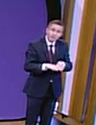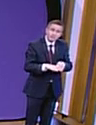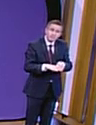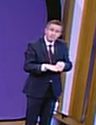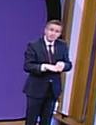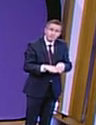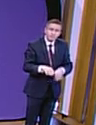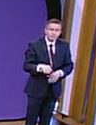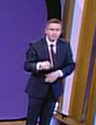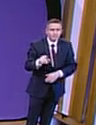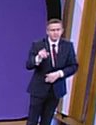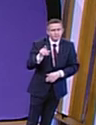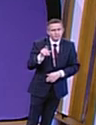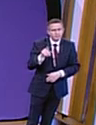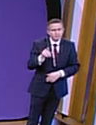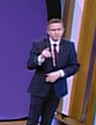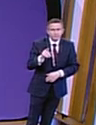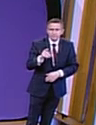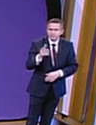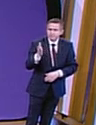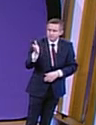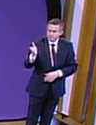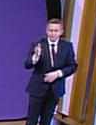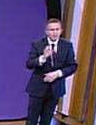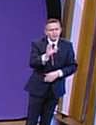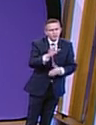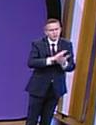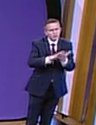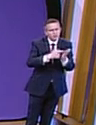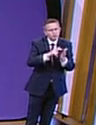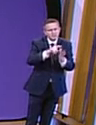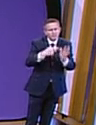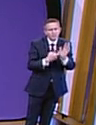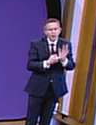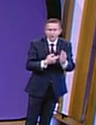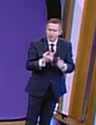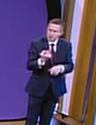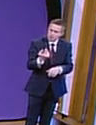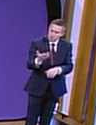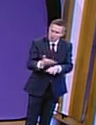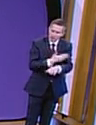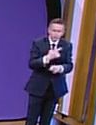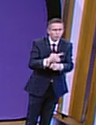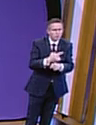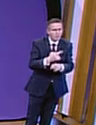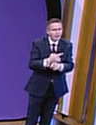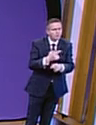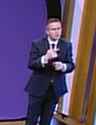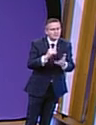just reflecting back on the evidence you gave a while ago about certain pieces of equipment not being available at St Andrews and maybe BSL not being available